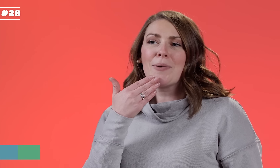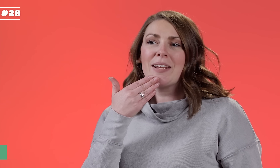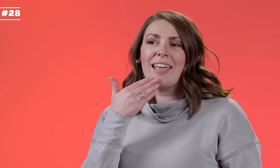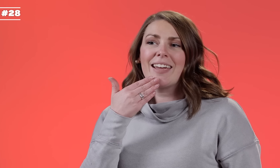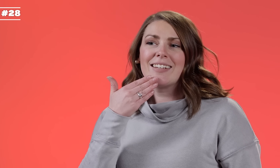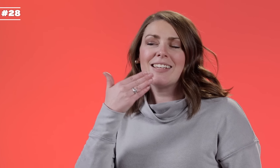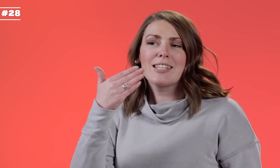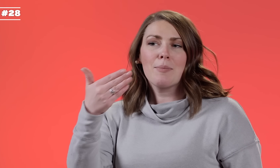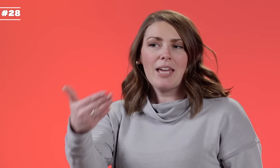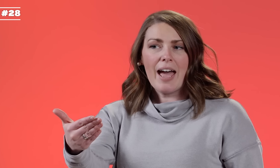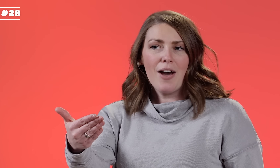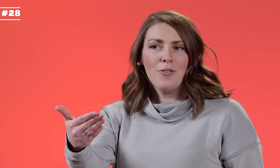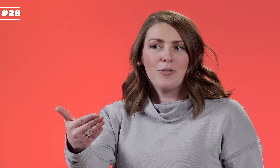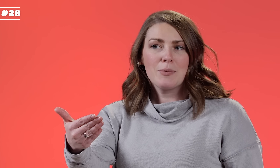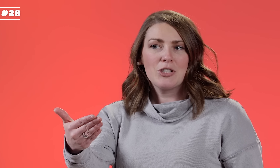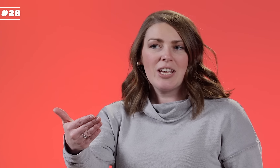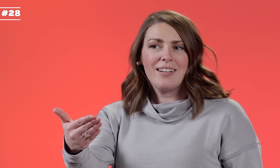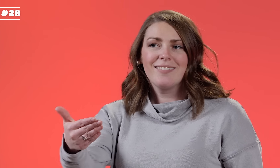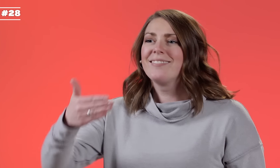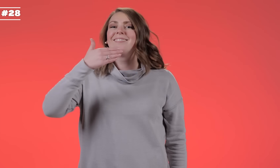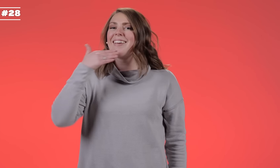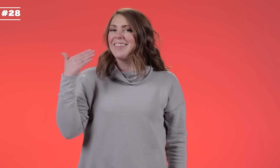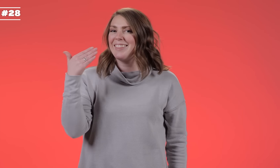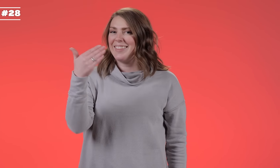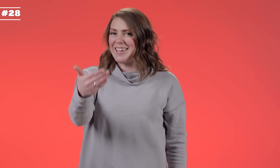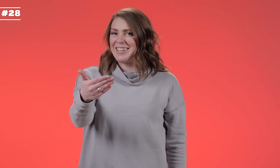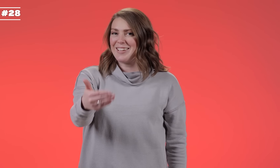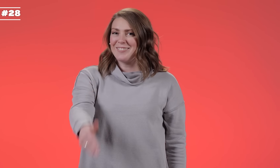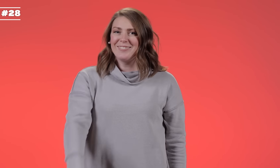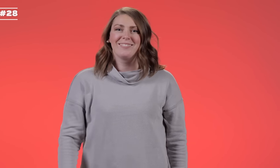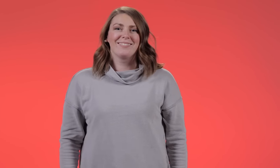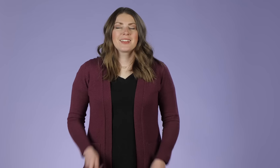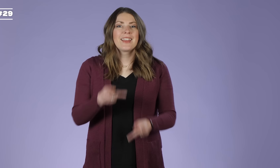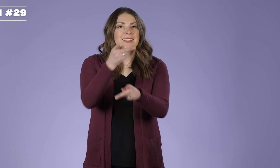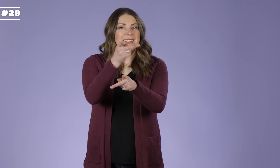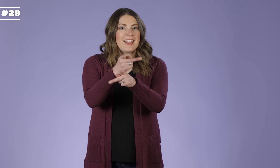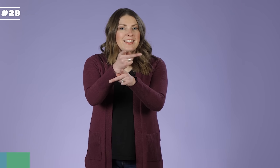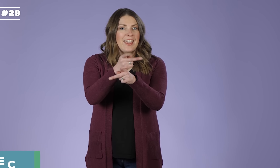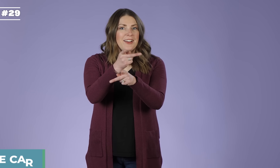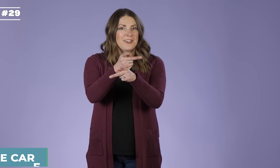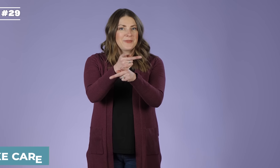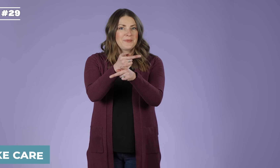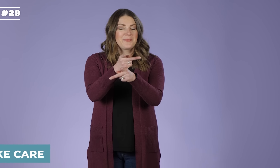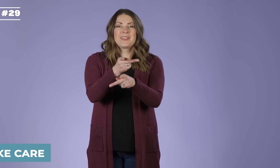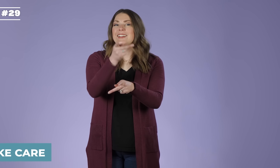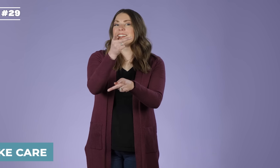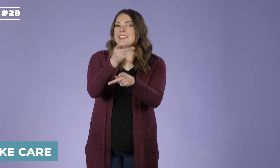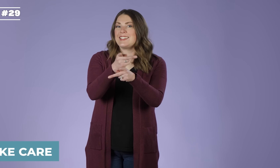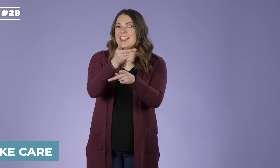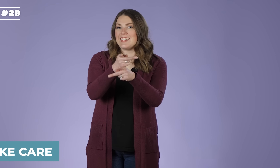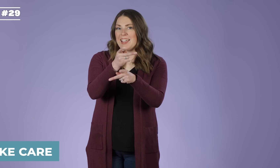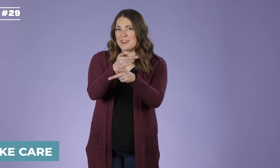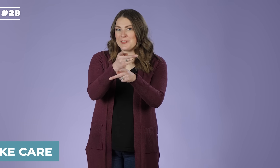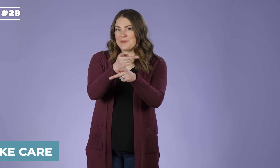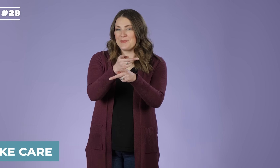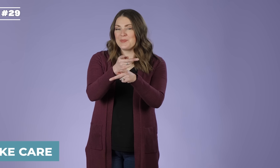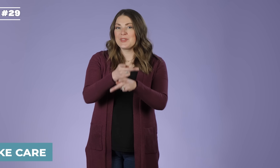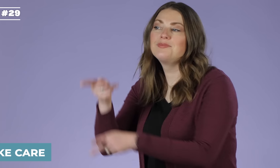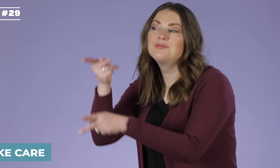dominant hand is coming out from your chin. Thank you. Take care. Take care. You